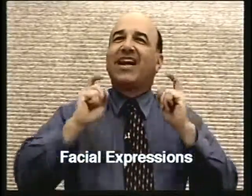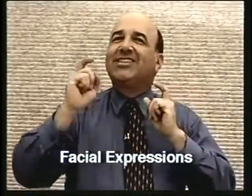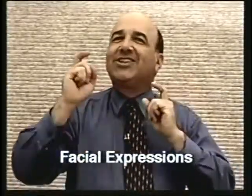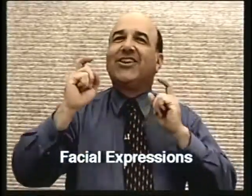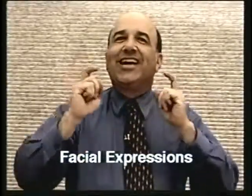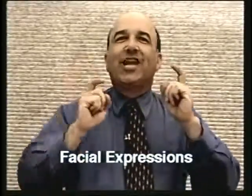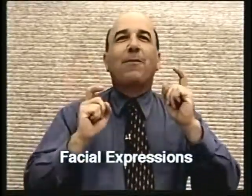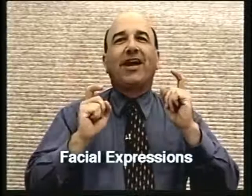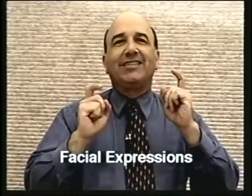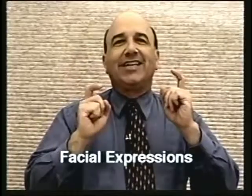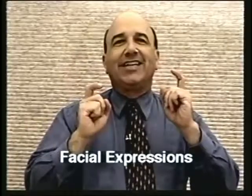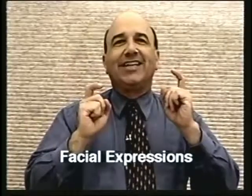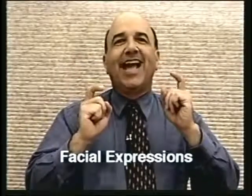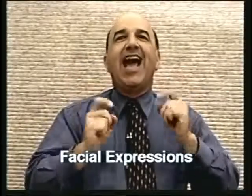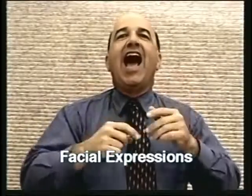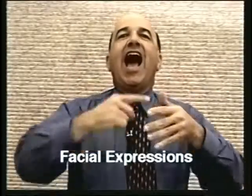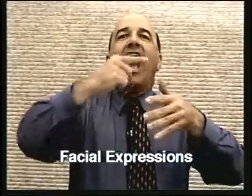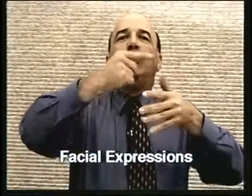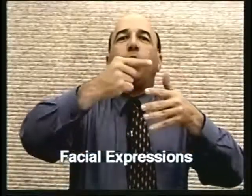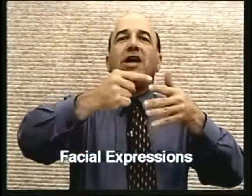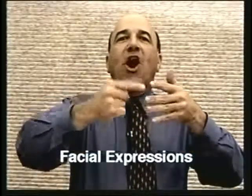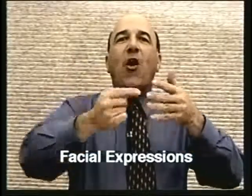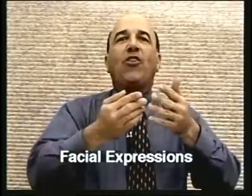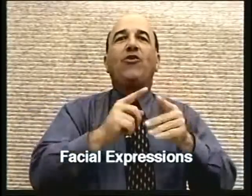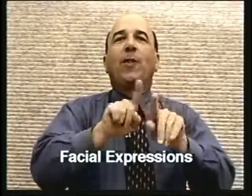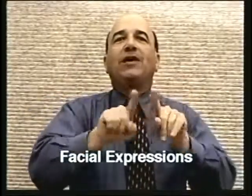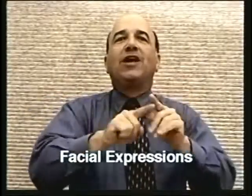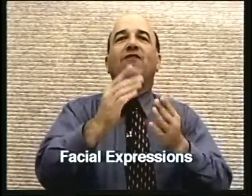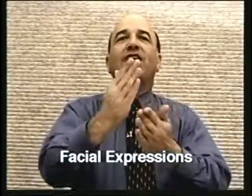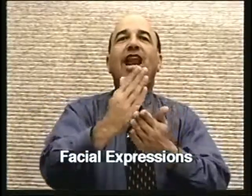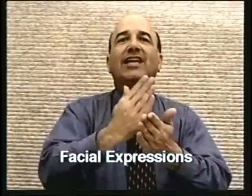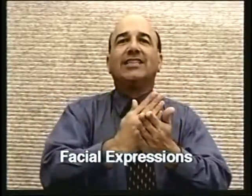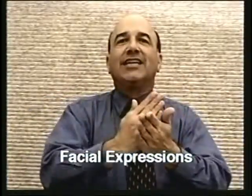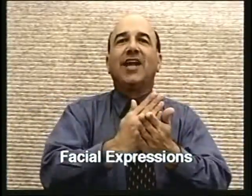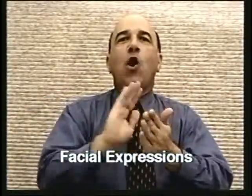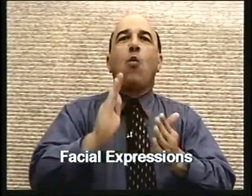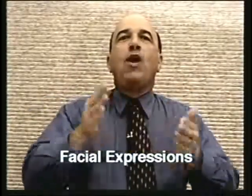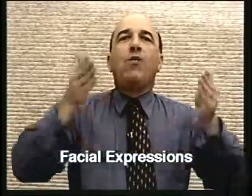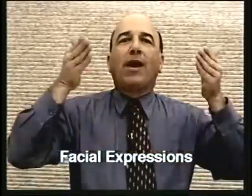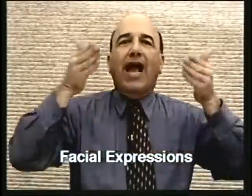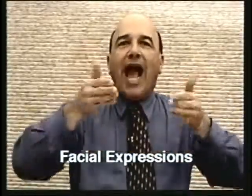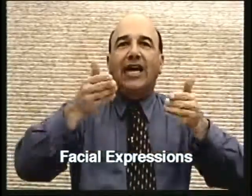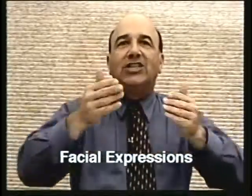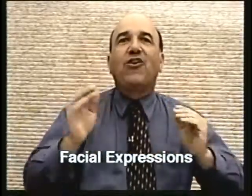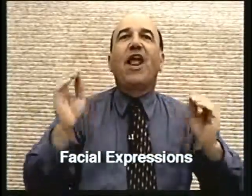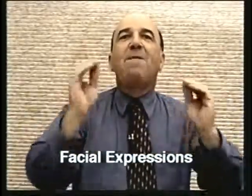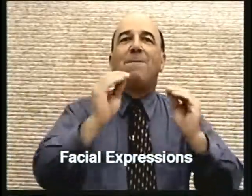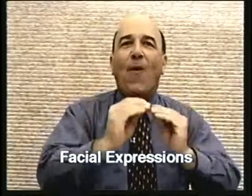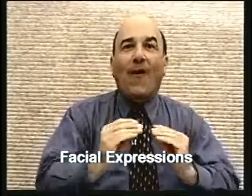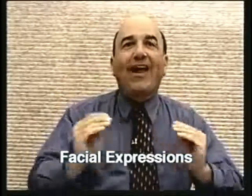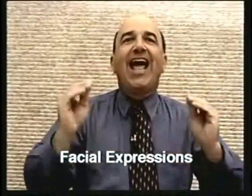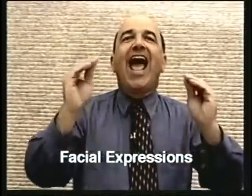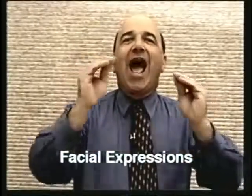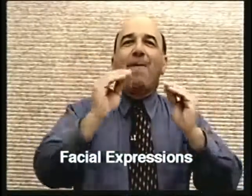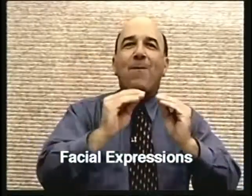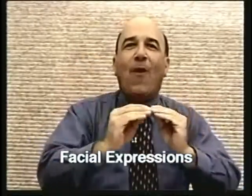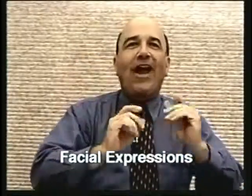Facial expression. As we go through the different lessons, we will concentrate more and more